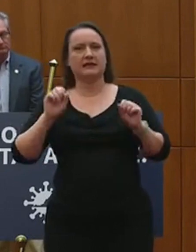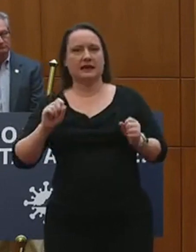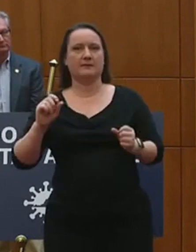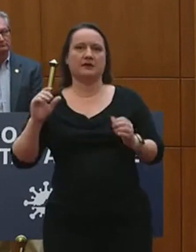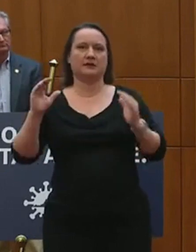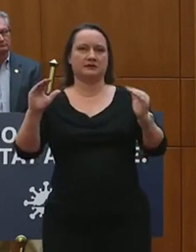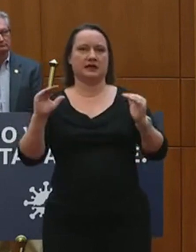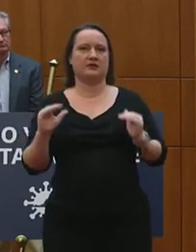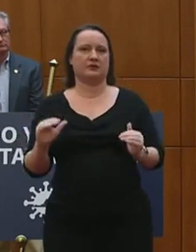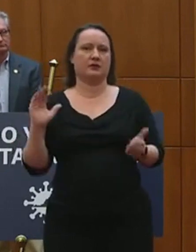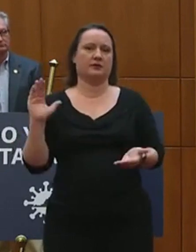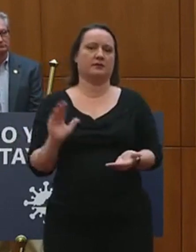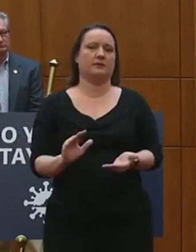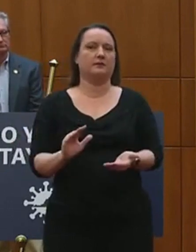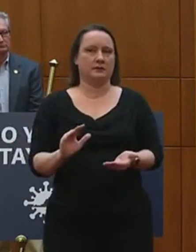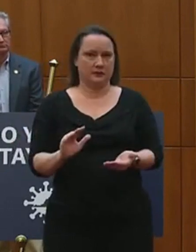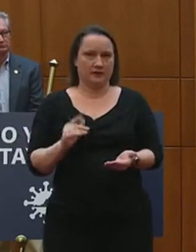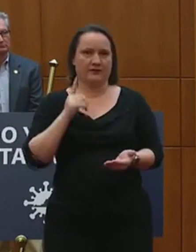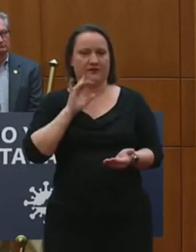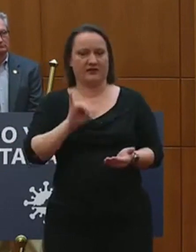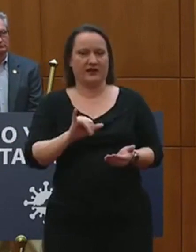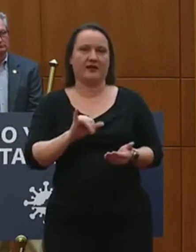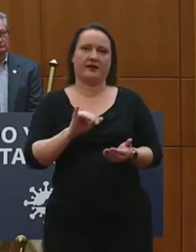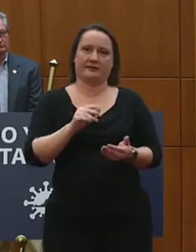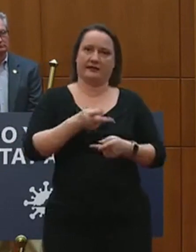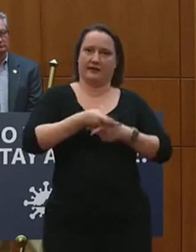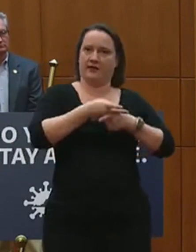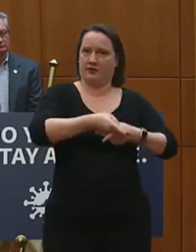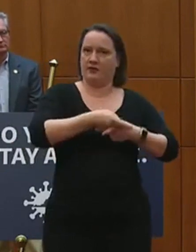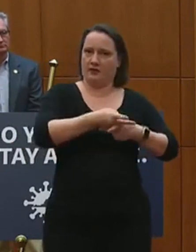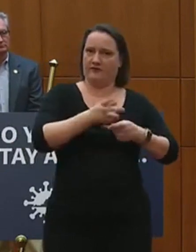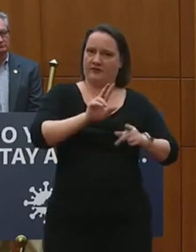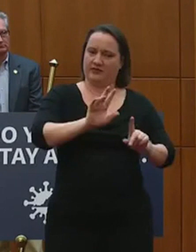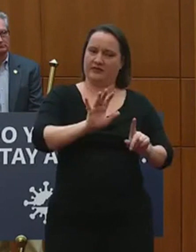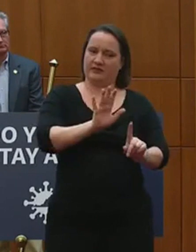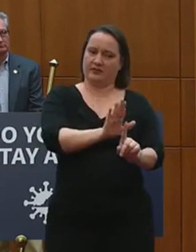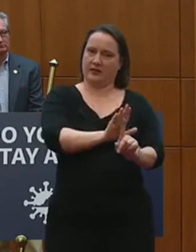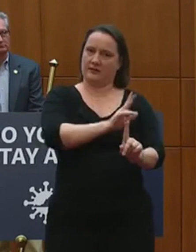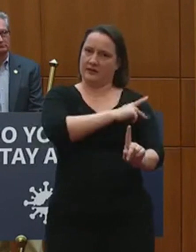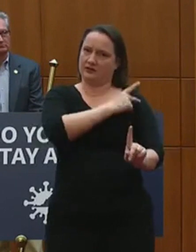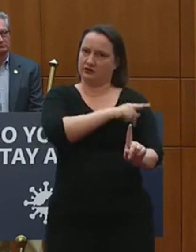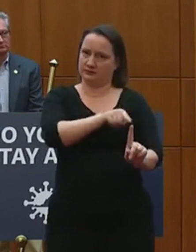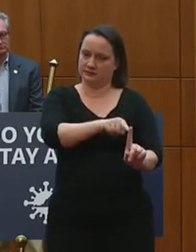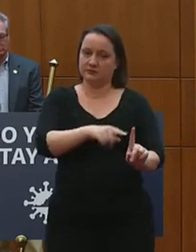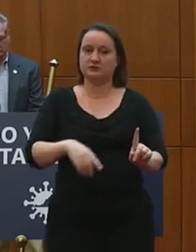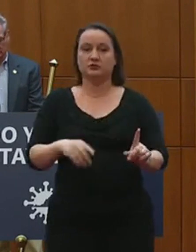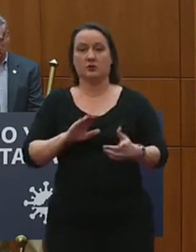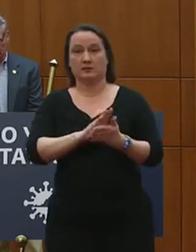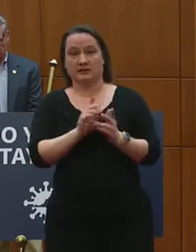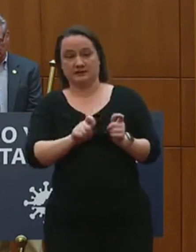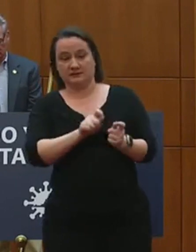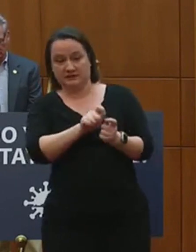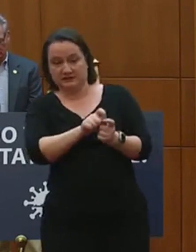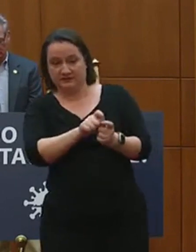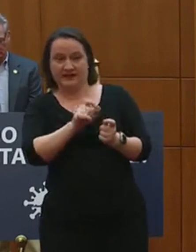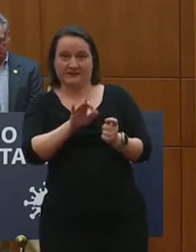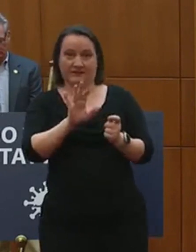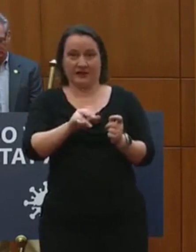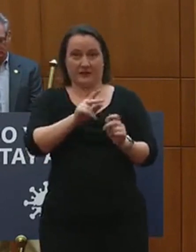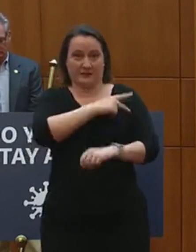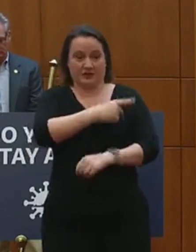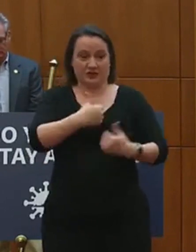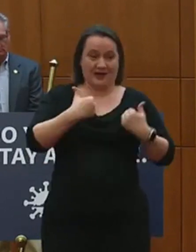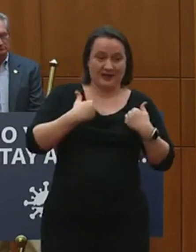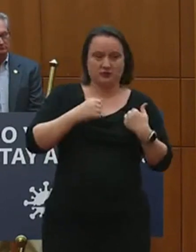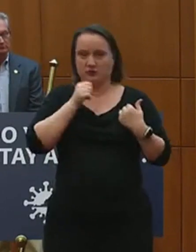another level. So being specific about whether a patient has or does not have COVID-19 in a rapid period of time is